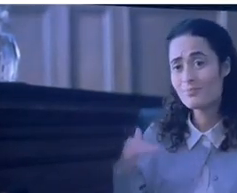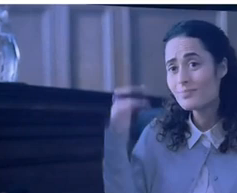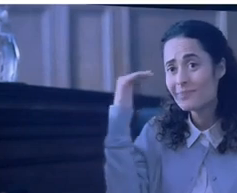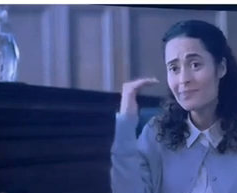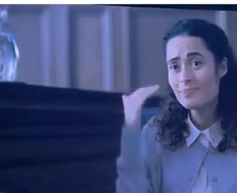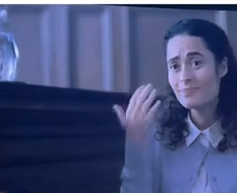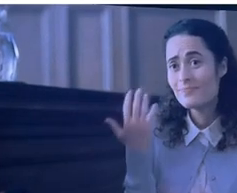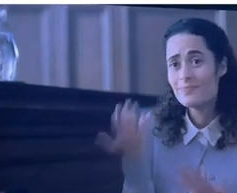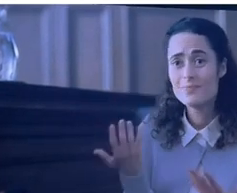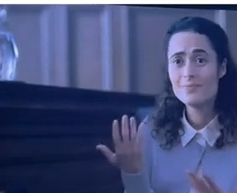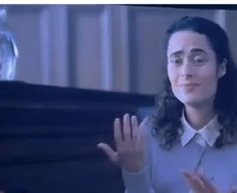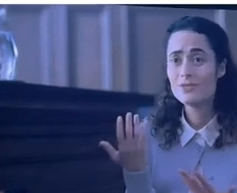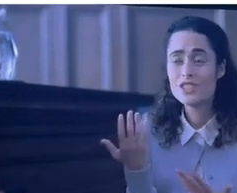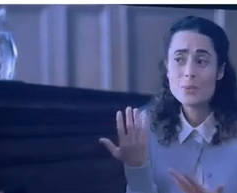My mother raised me alone.